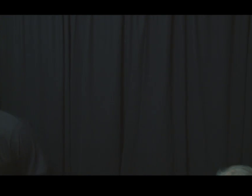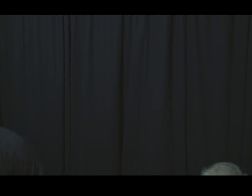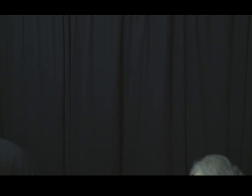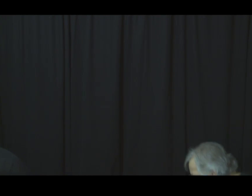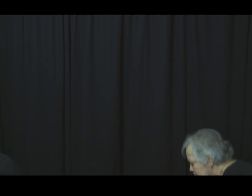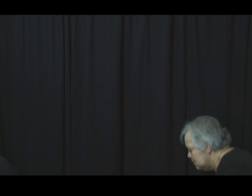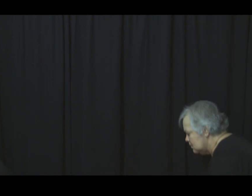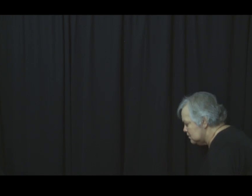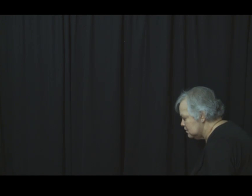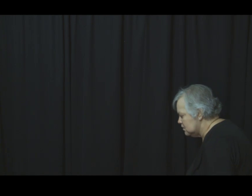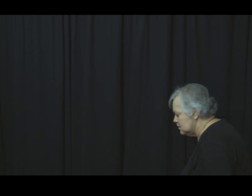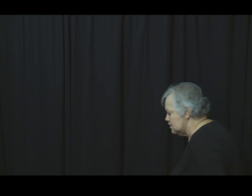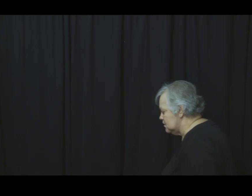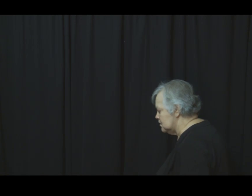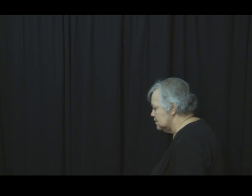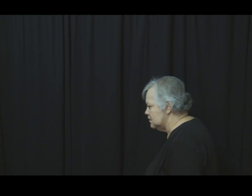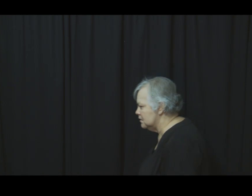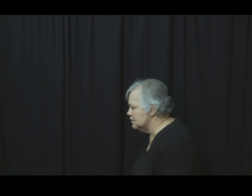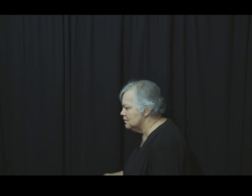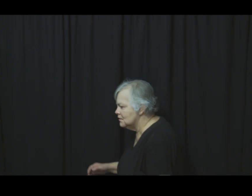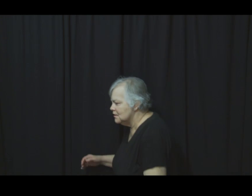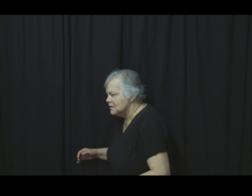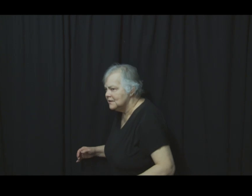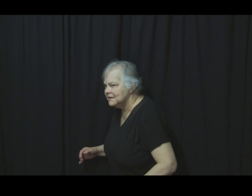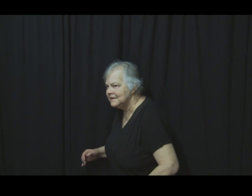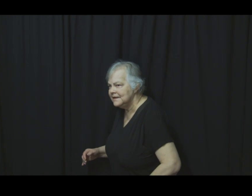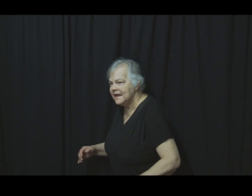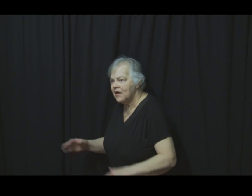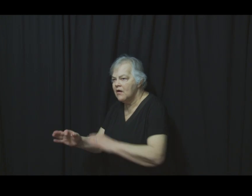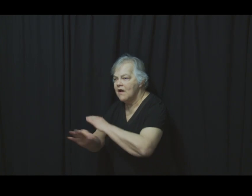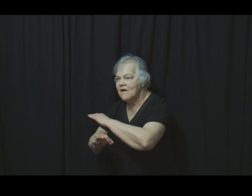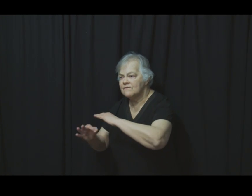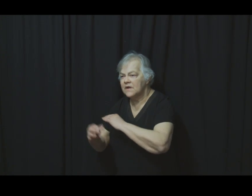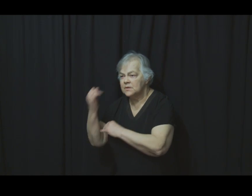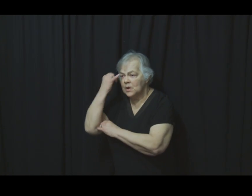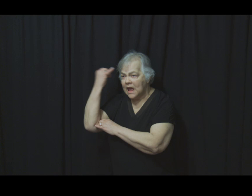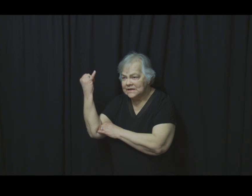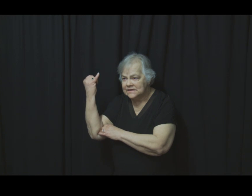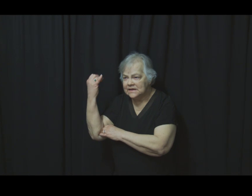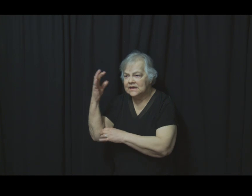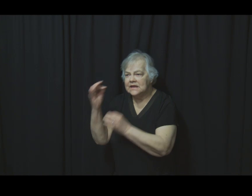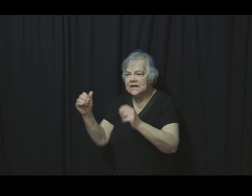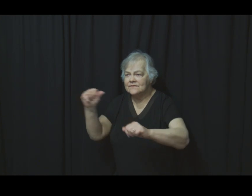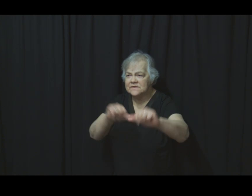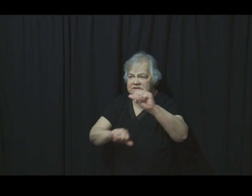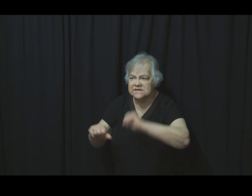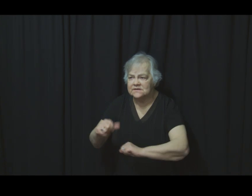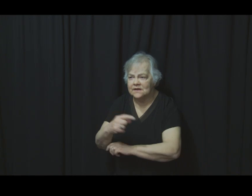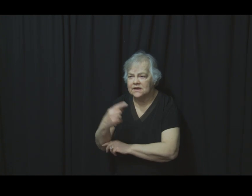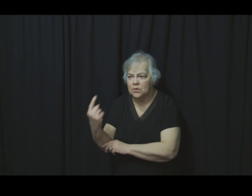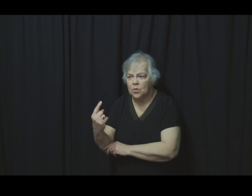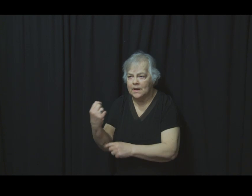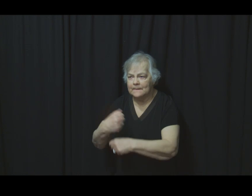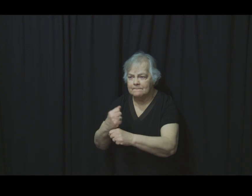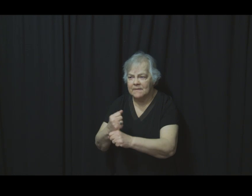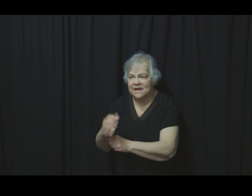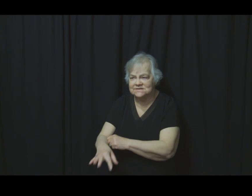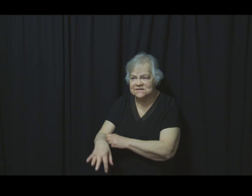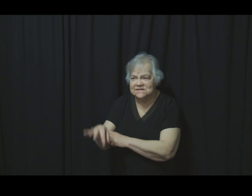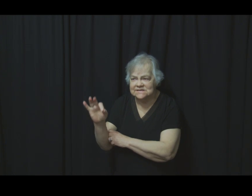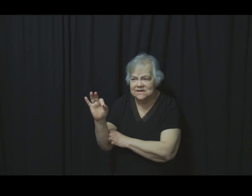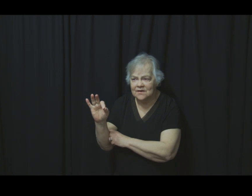you of a fundamental idea. If a scientist, if anybody, makes a discovery